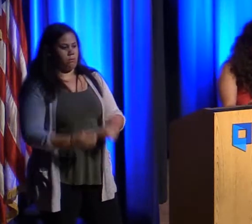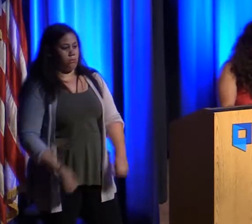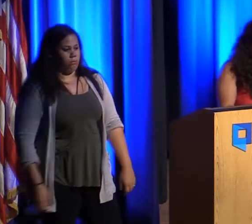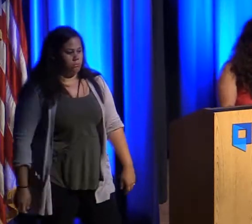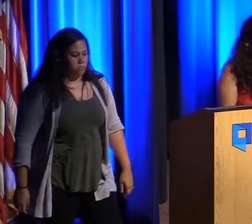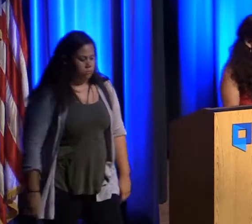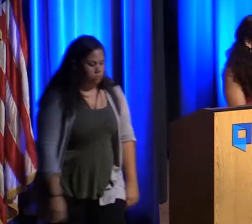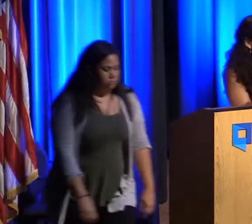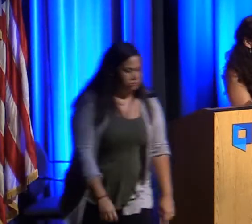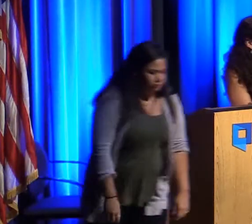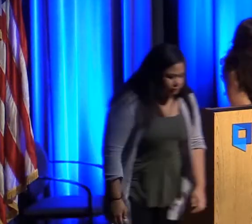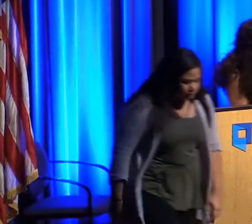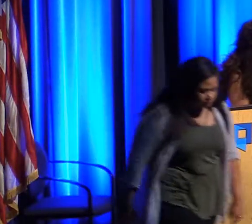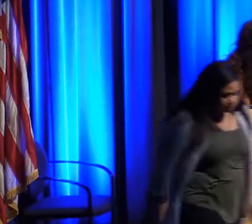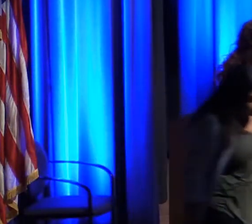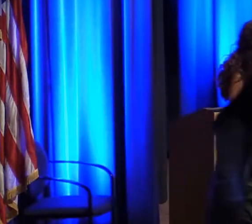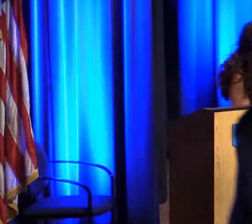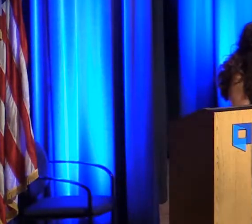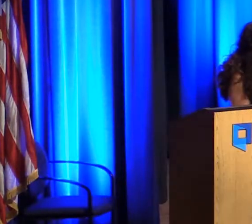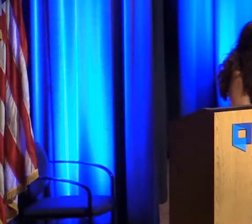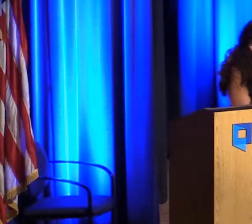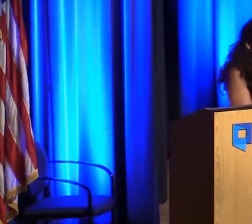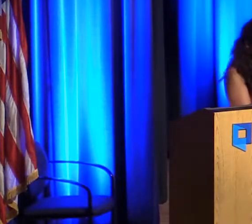All right, so I want you each